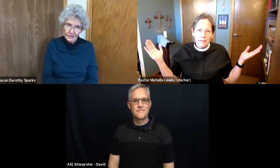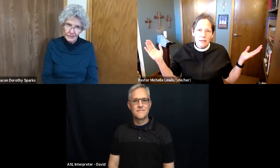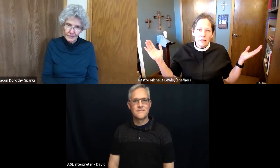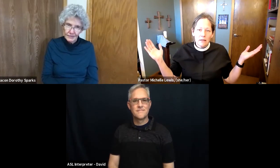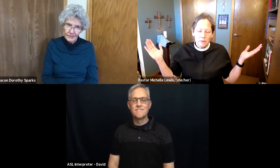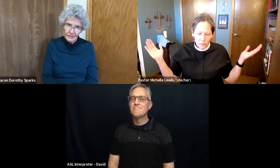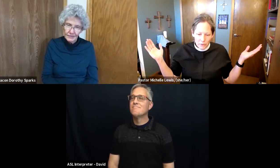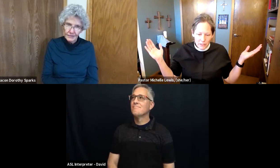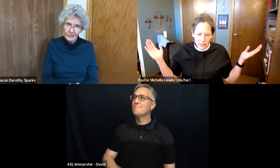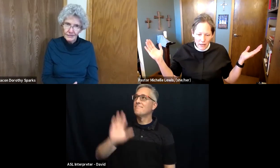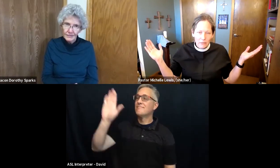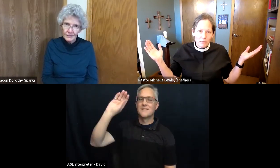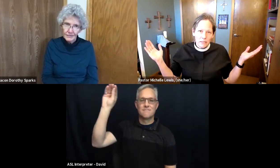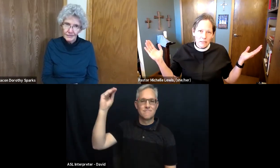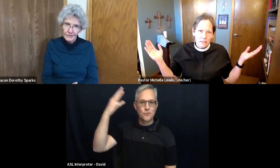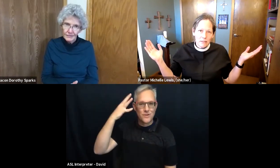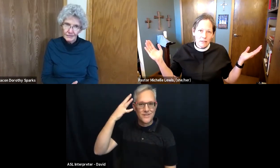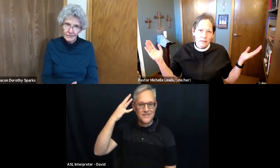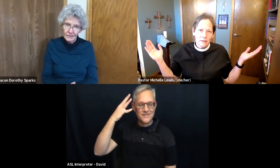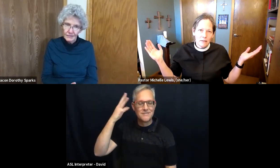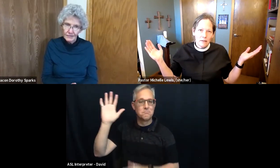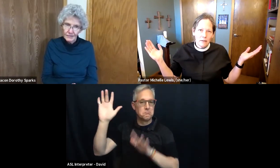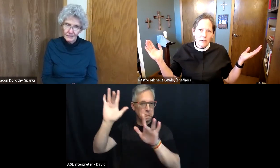Grace, mercy, and peace